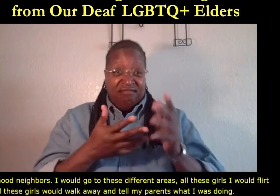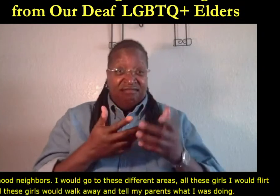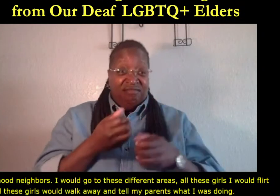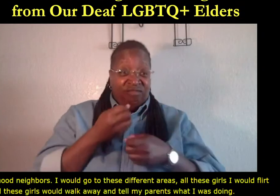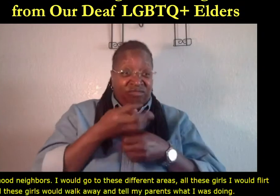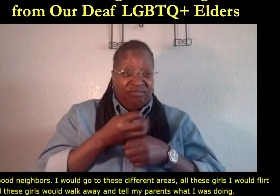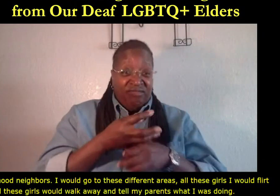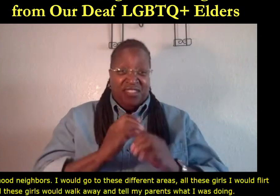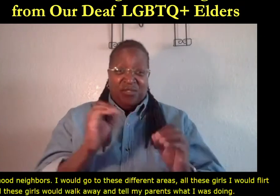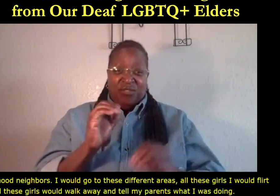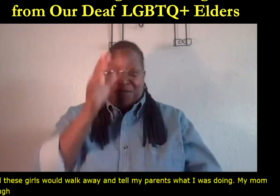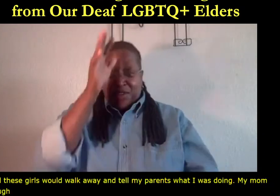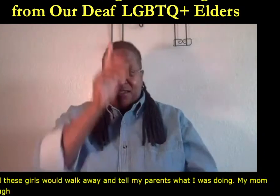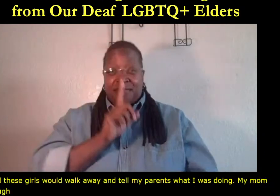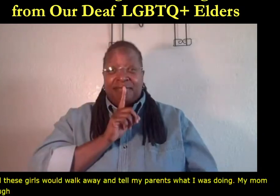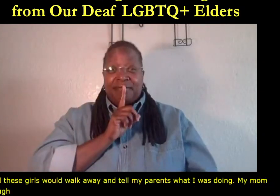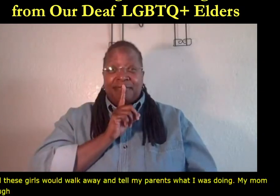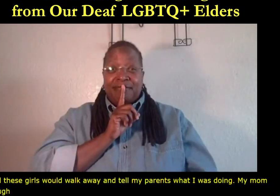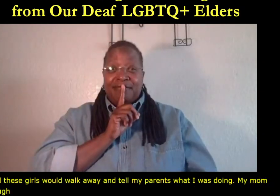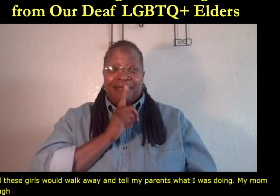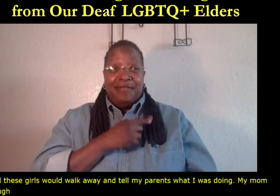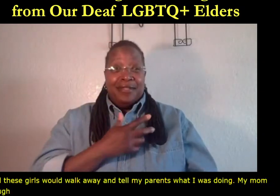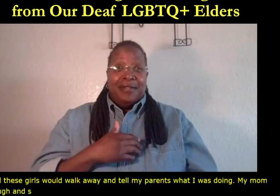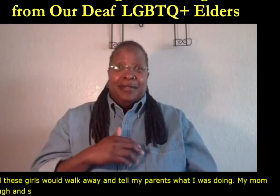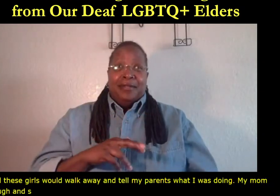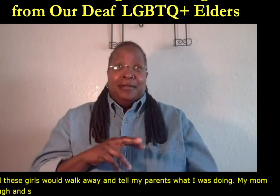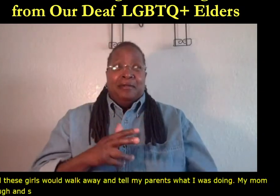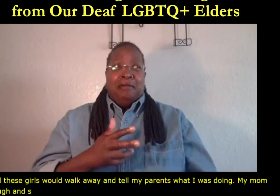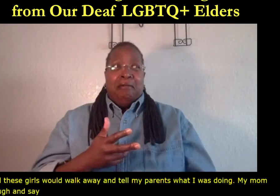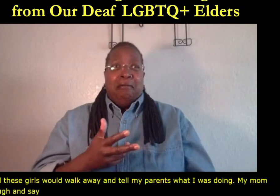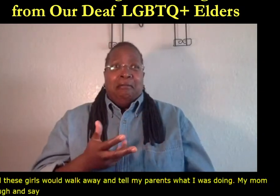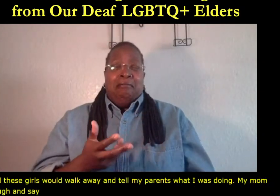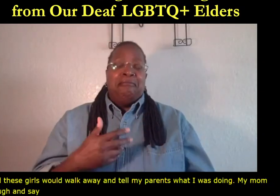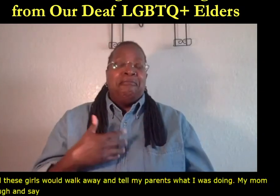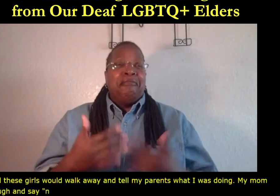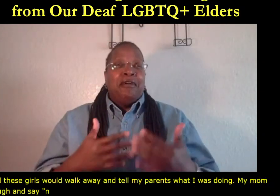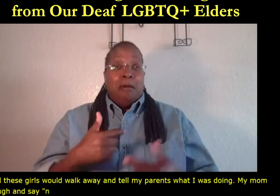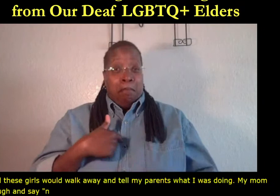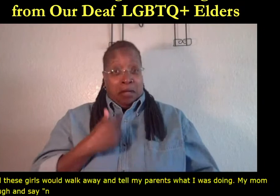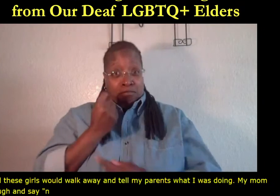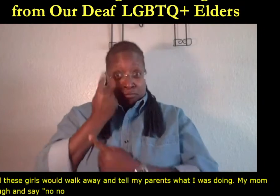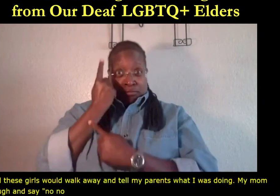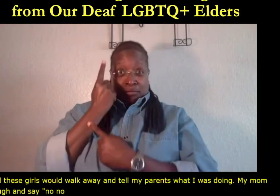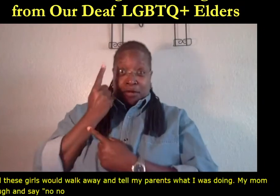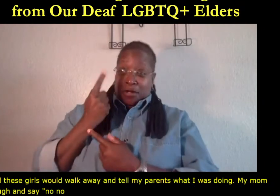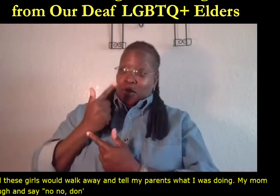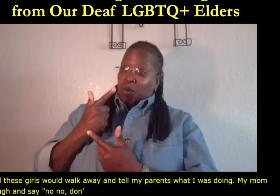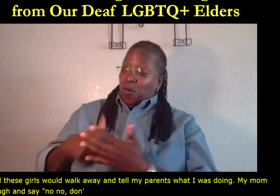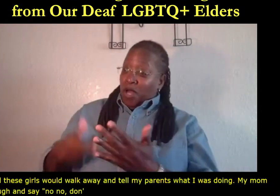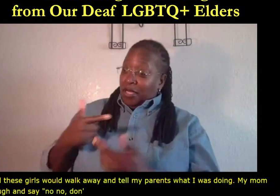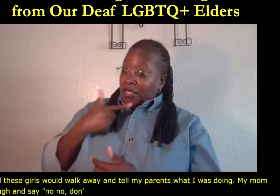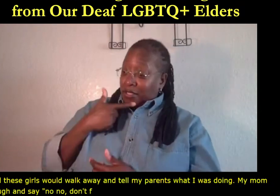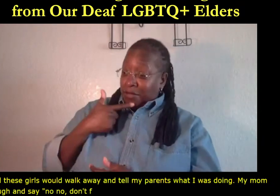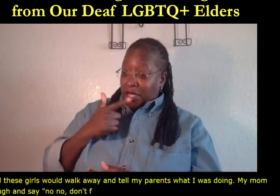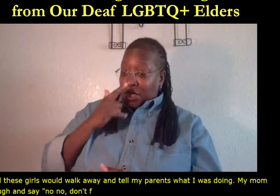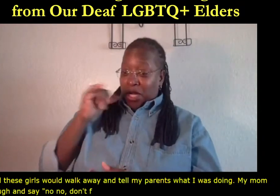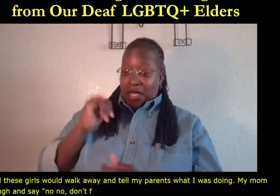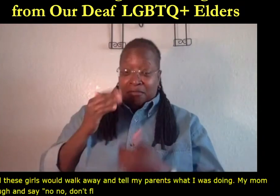she didn't spank me scold me nothing and she didn't tell my dad so i understood